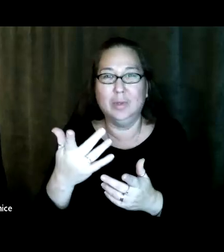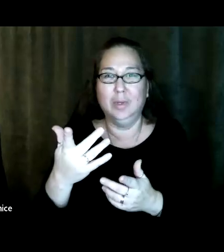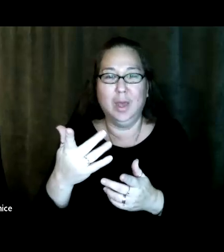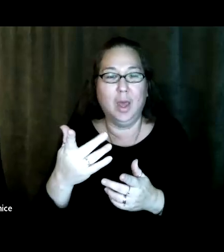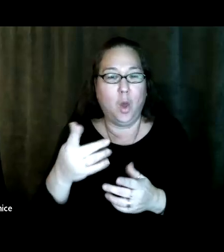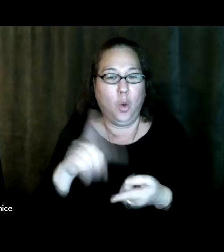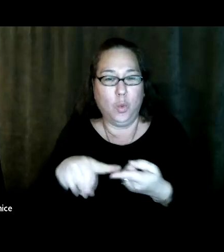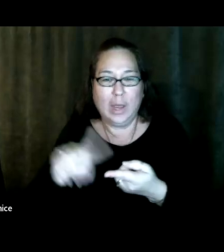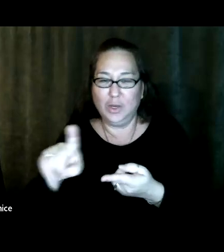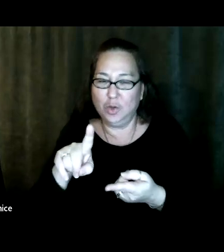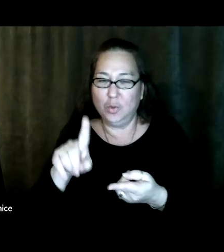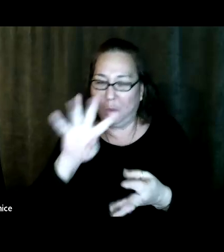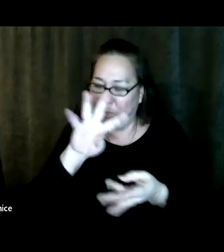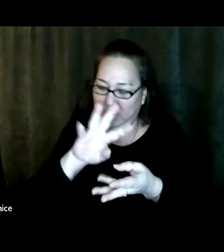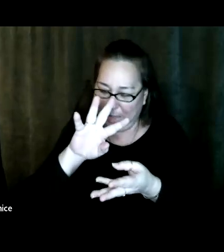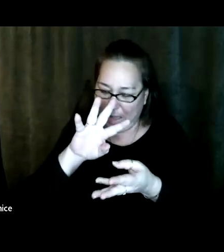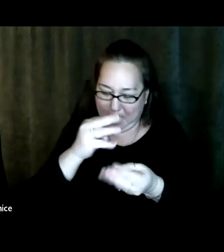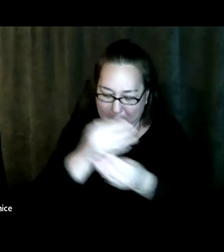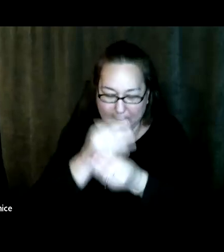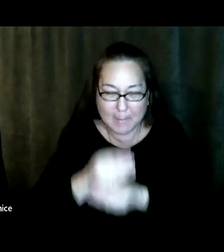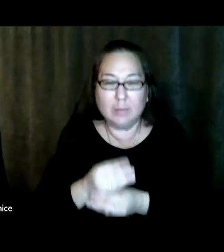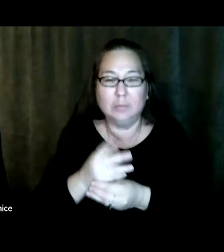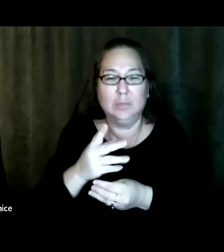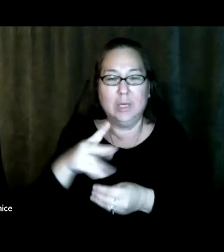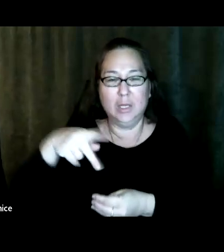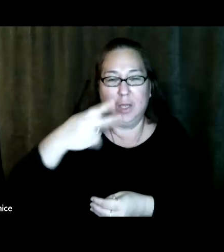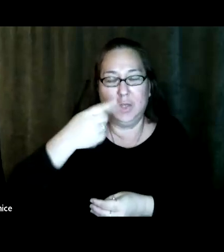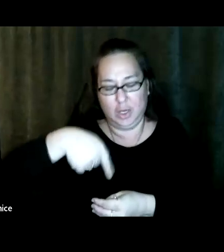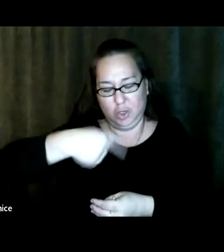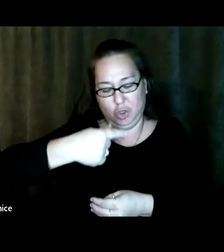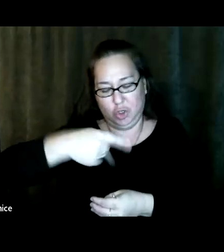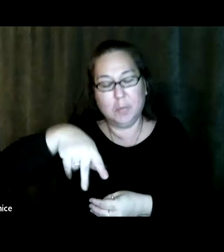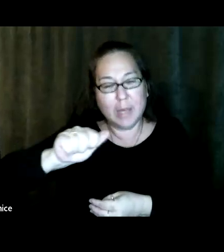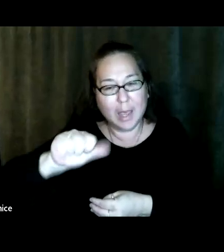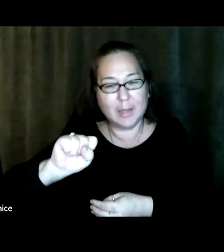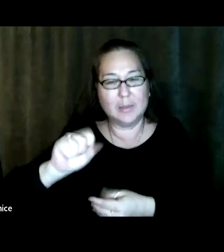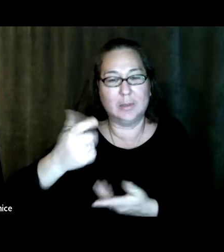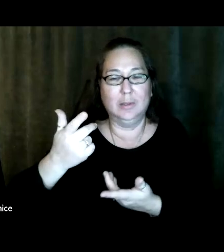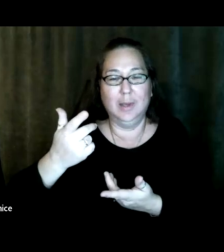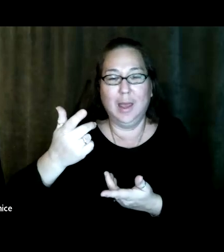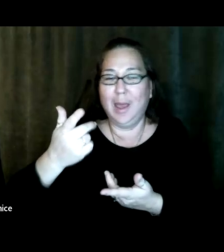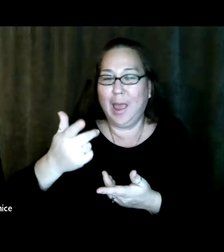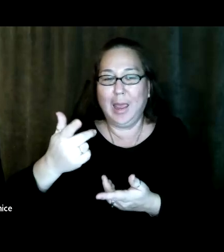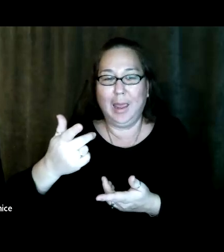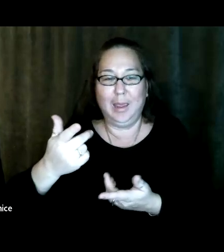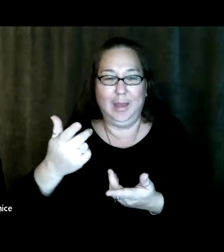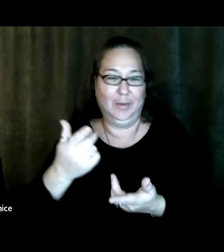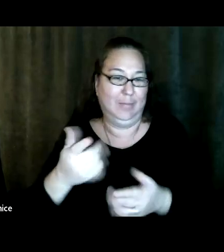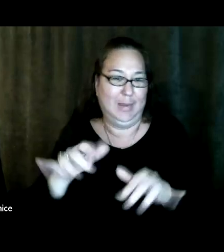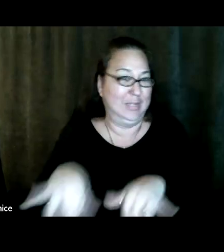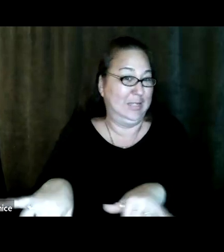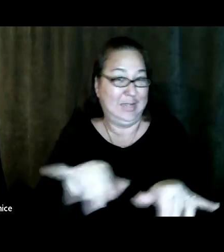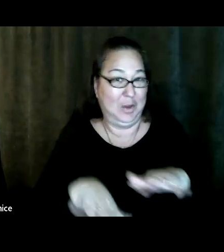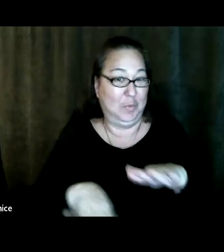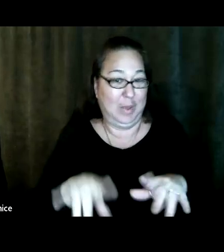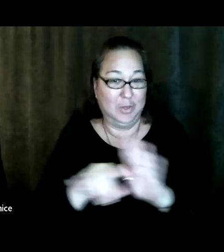benefit of a special process when standard-based grades are used, but you refuse that special process for other students. It's not right.